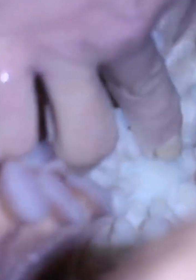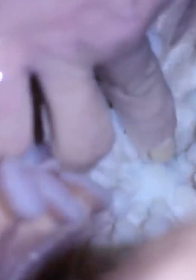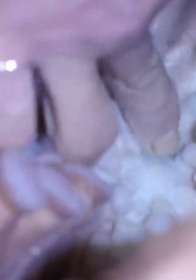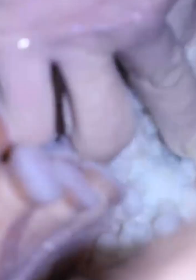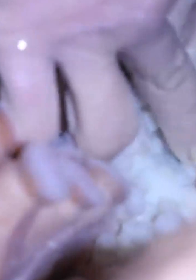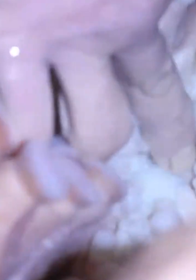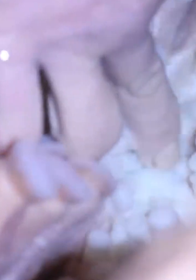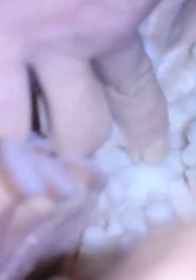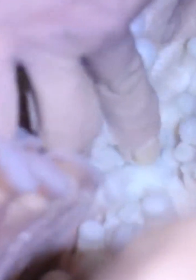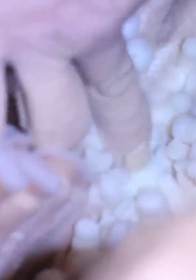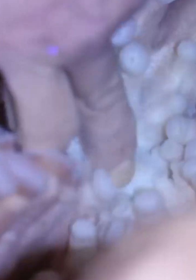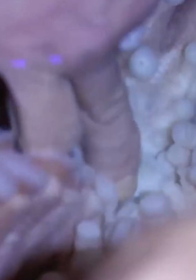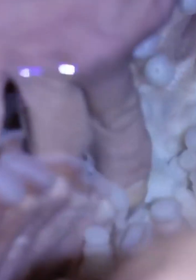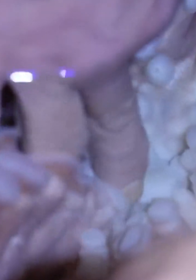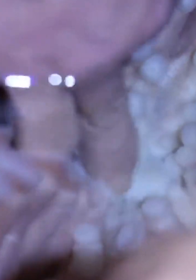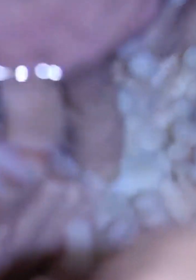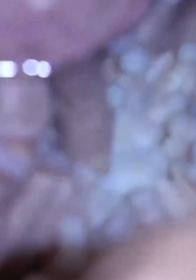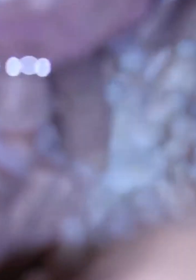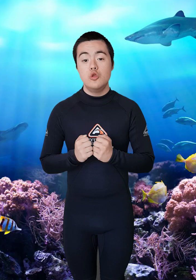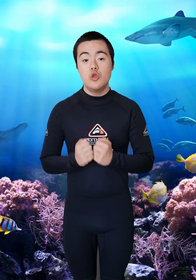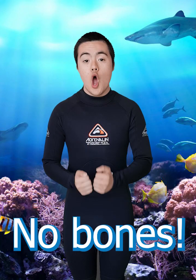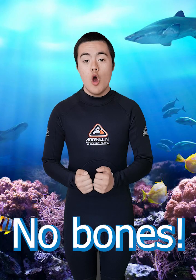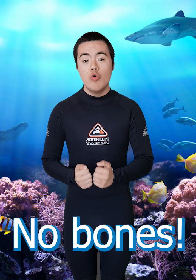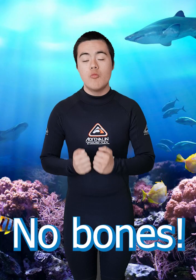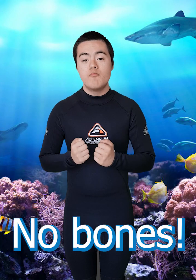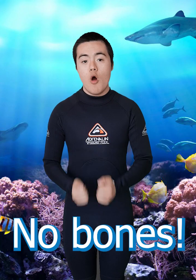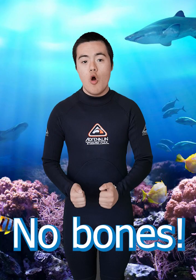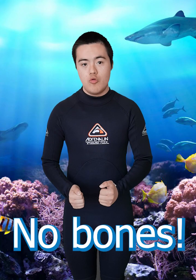of pure muscle, no bones